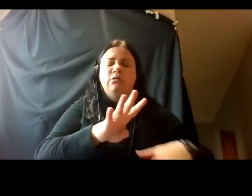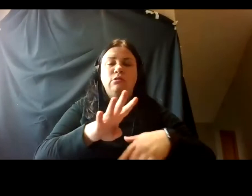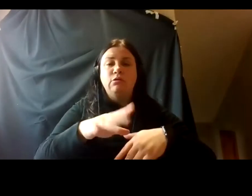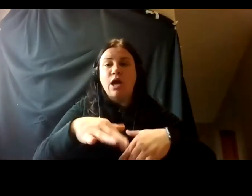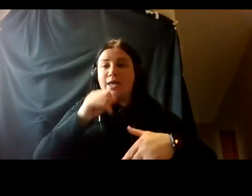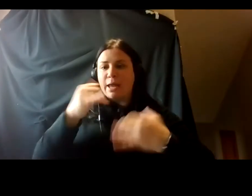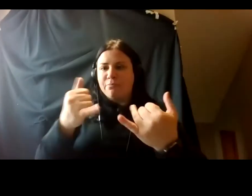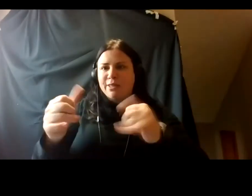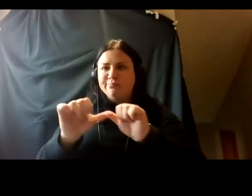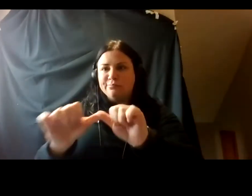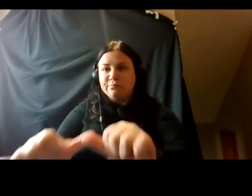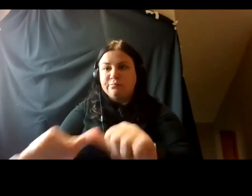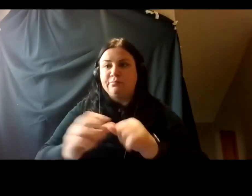picture.